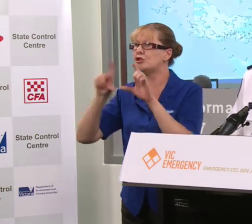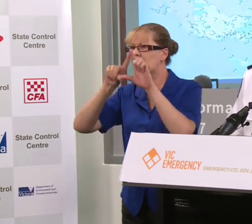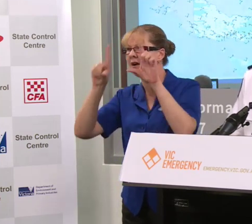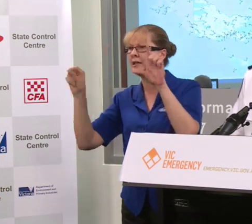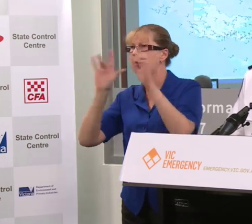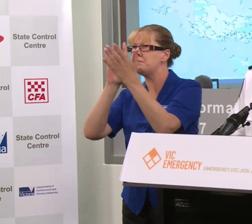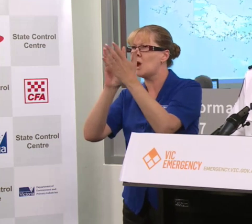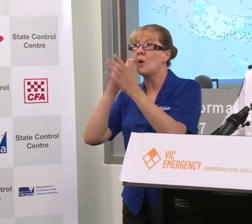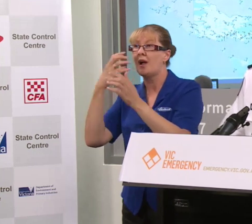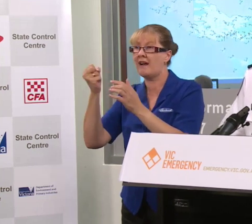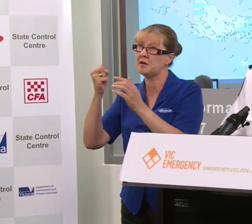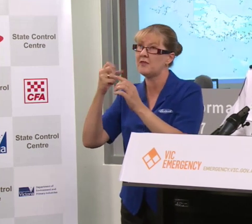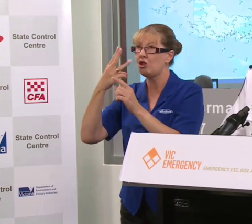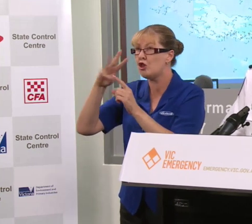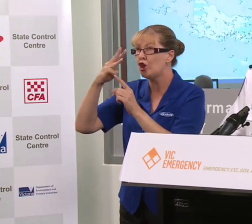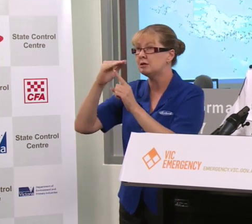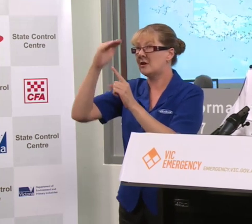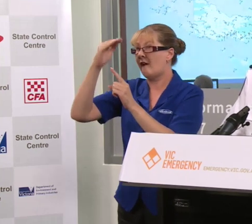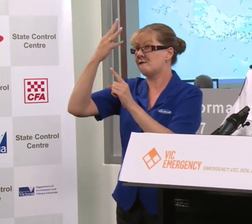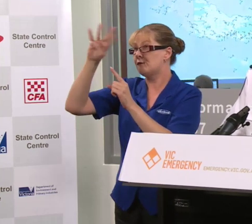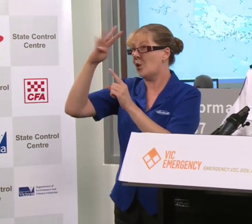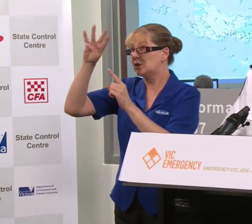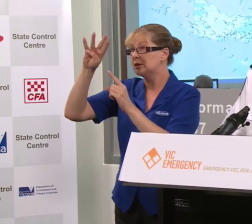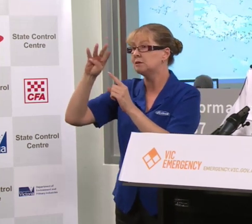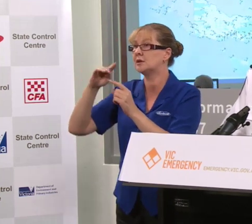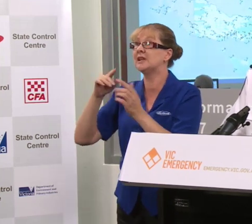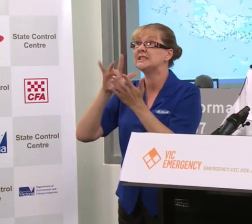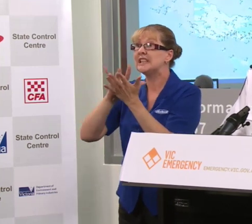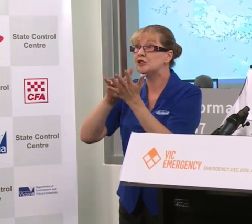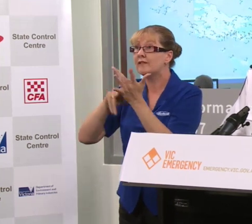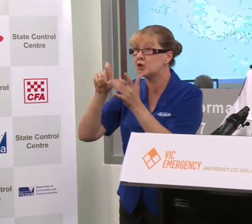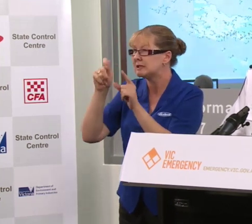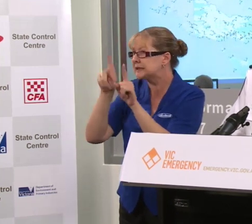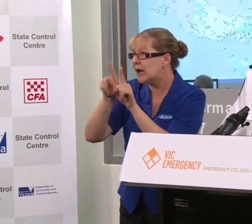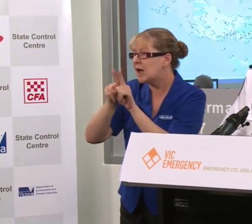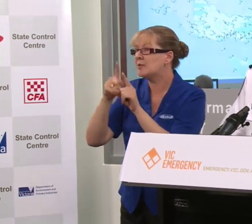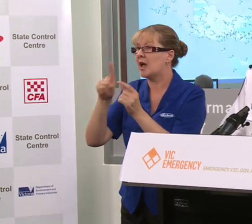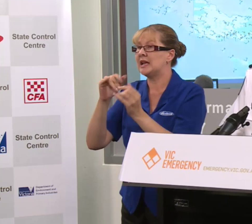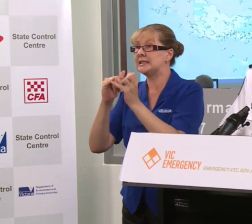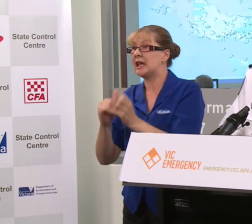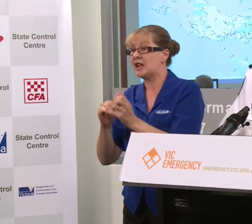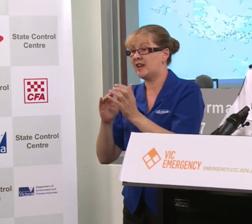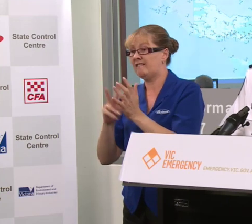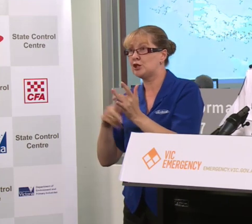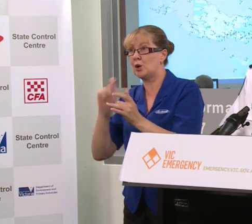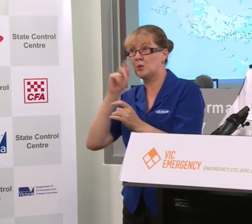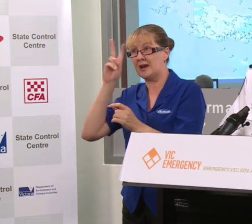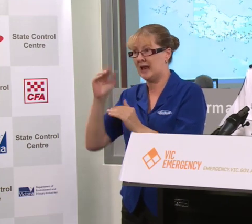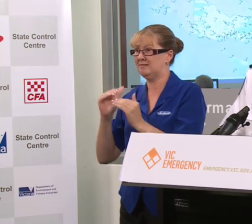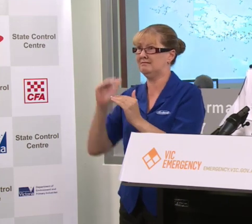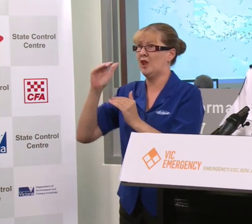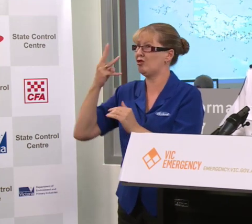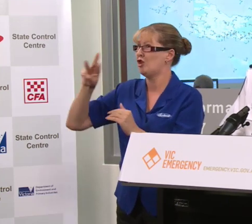30s and low 40s. Central Victoria will be similar, and southern Victoria will be in the mid 30s. So we're back there. There